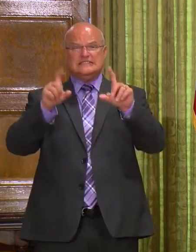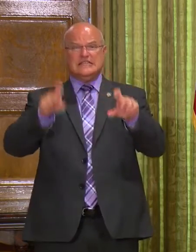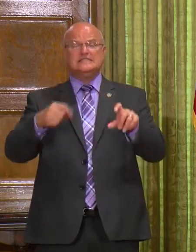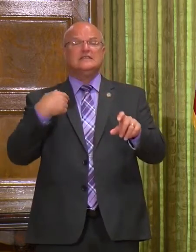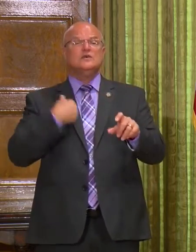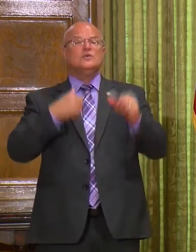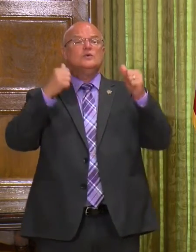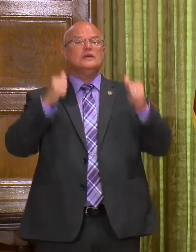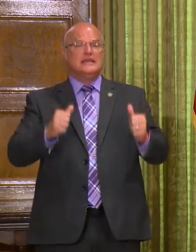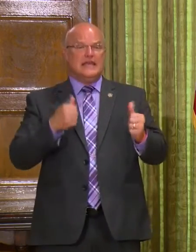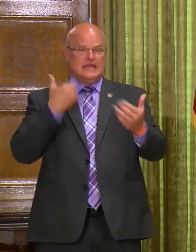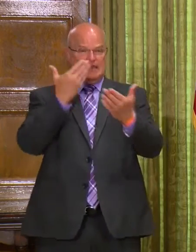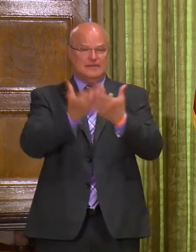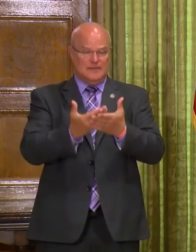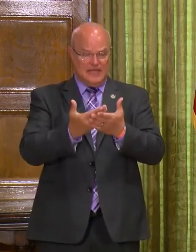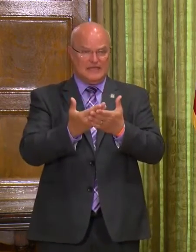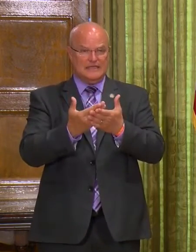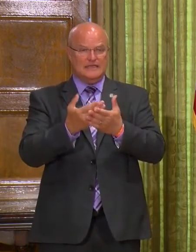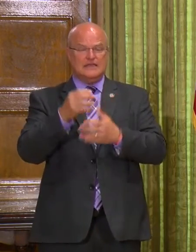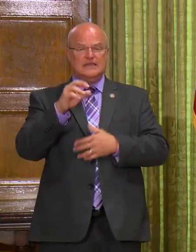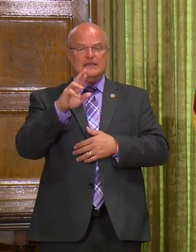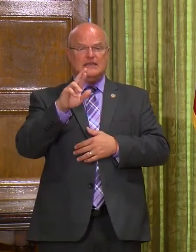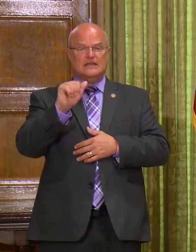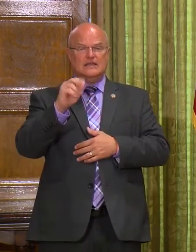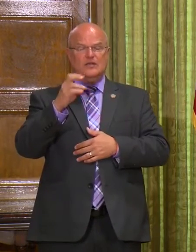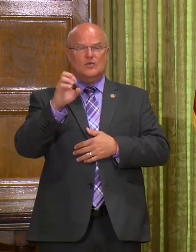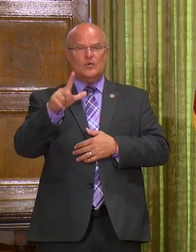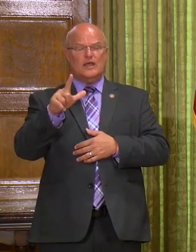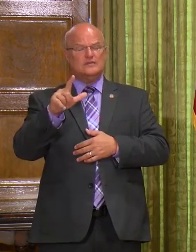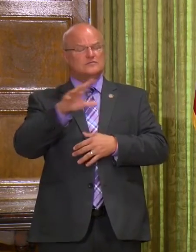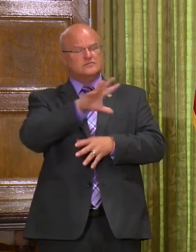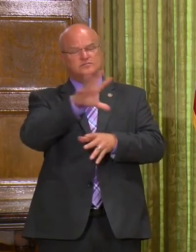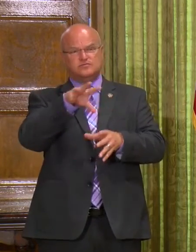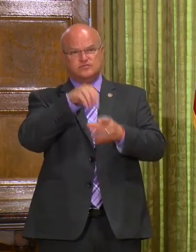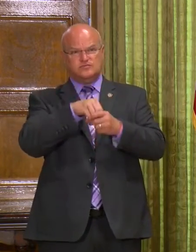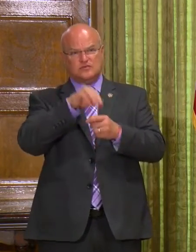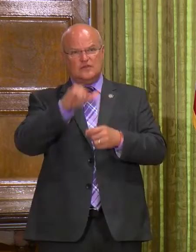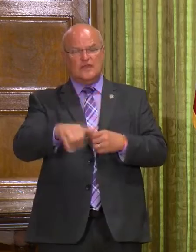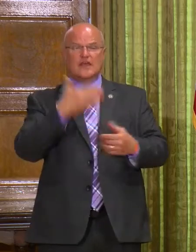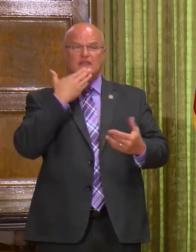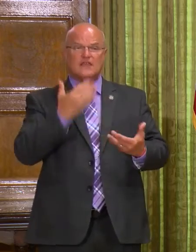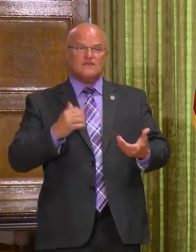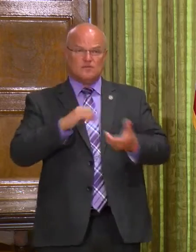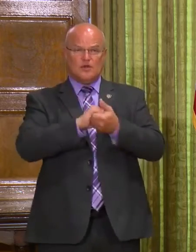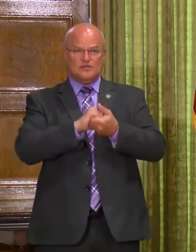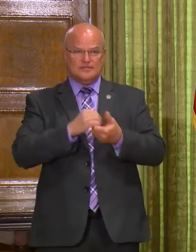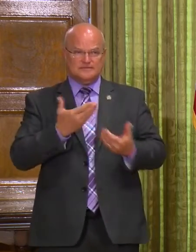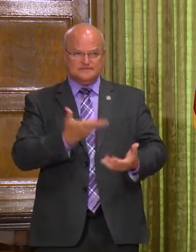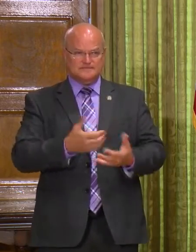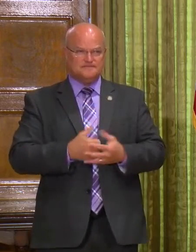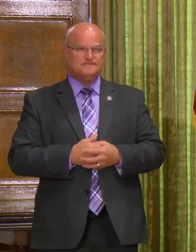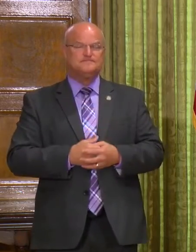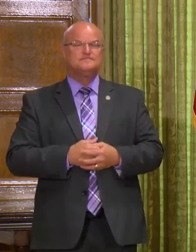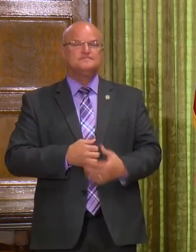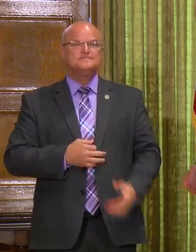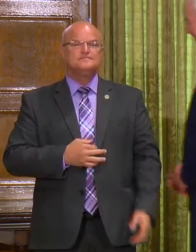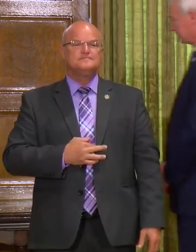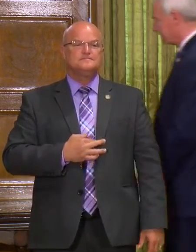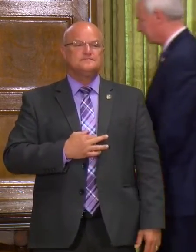so we can get there. And Rachel's been a very big proponent of that. But thank you for your partnership.